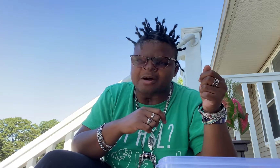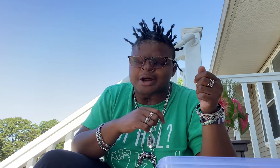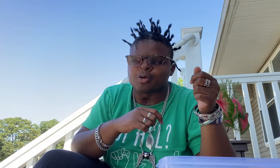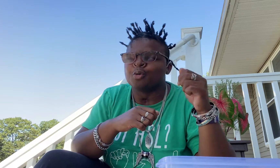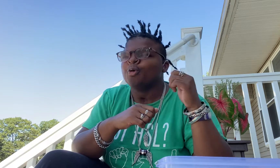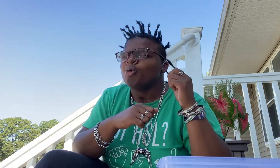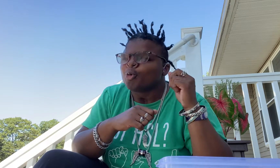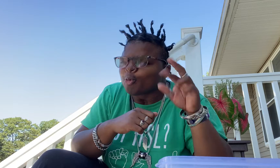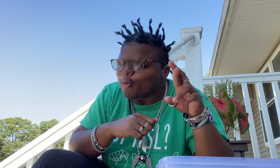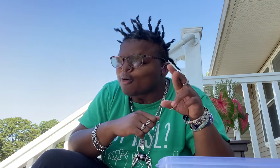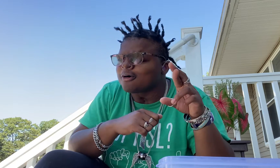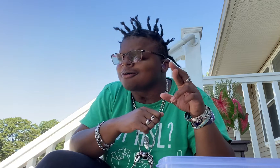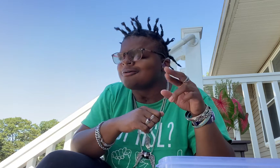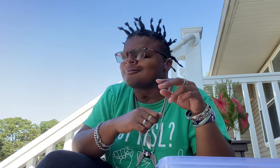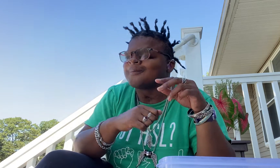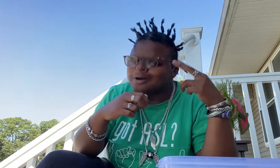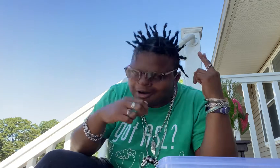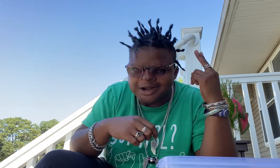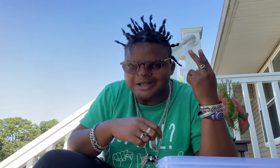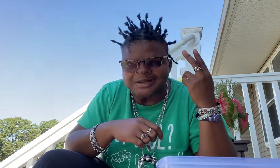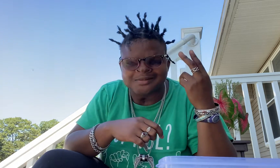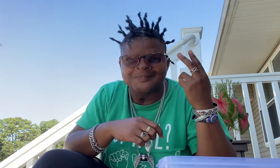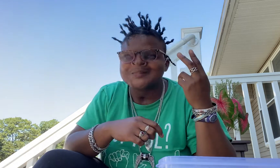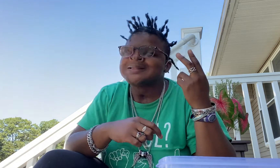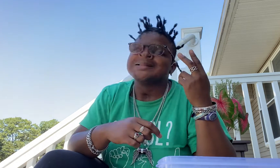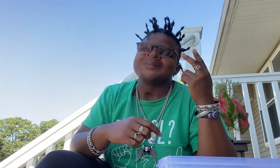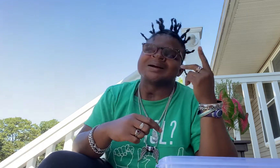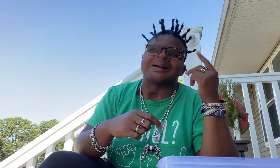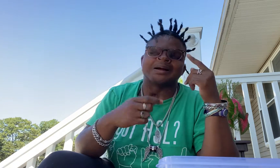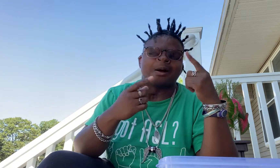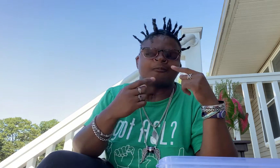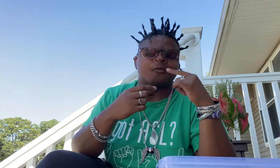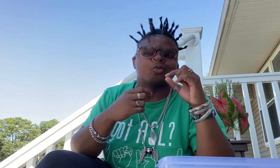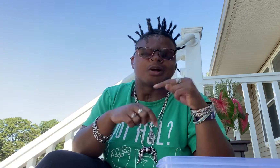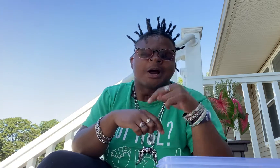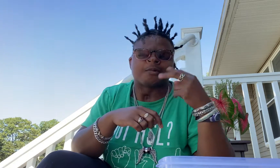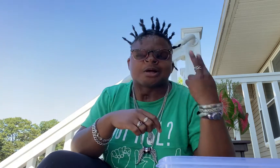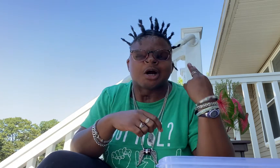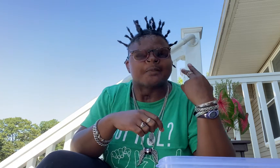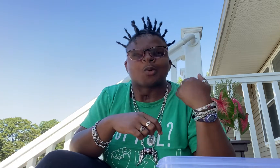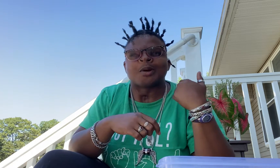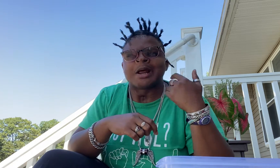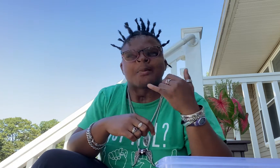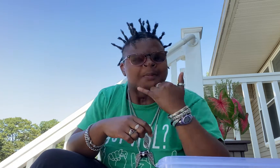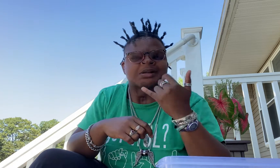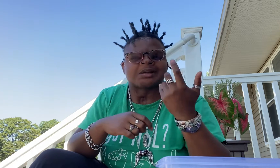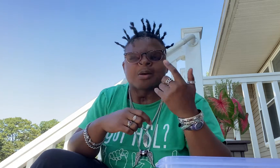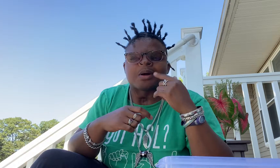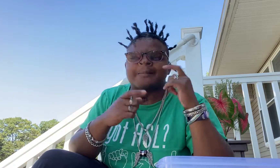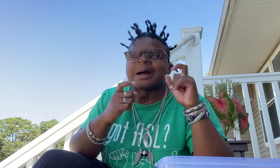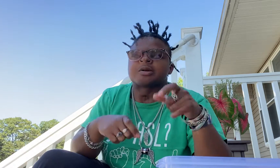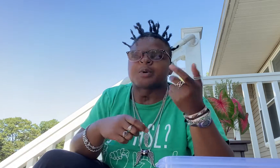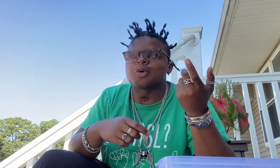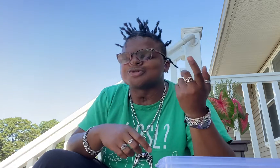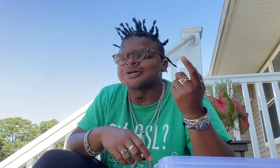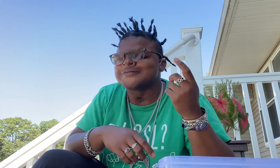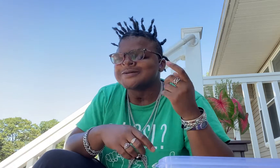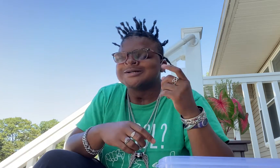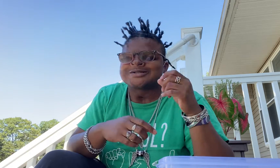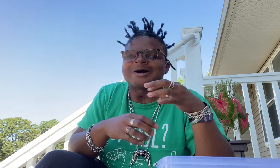out or cutting it. Because a few times I cut my own hair by mistake when I'm not supposed to. So I